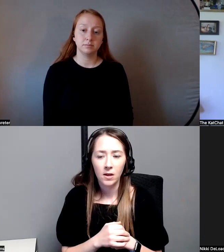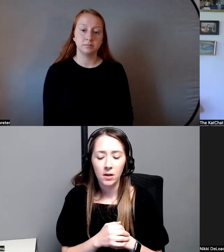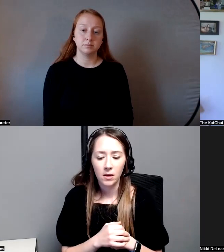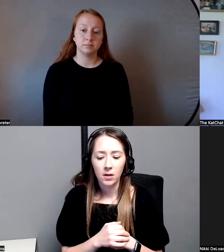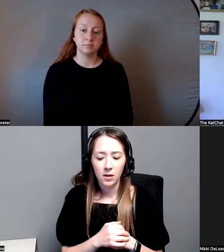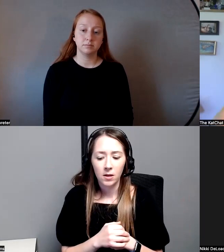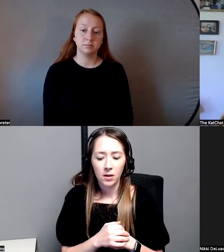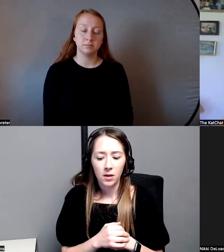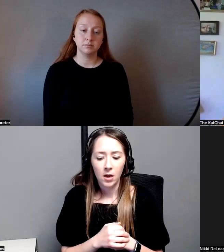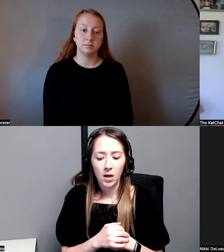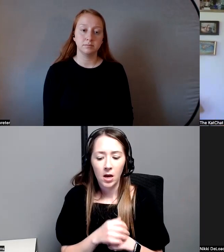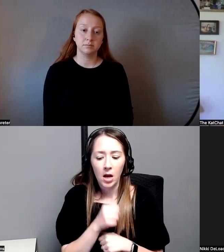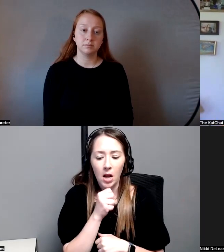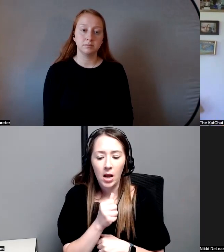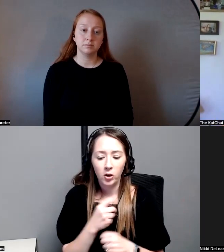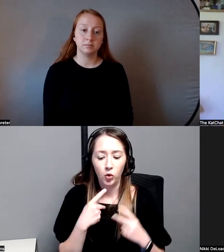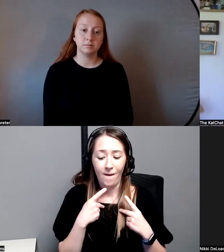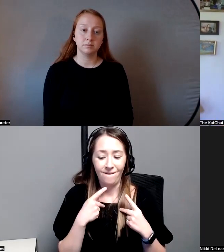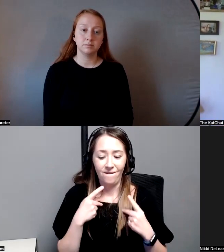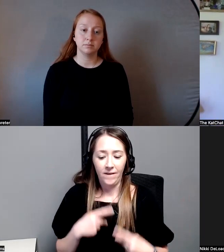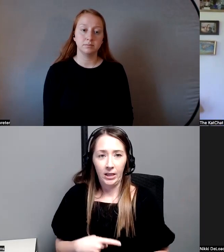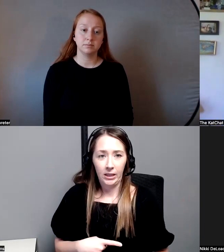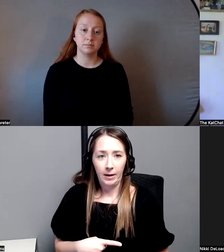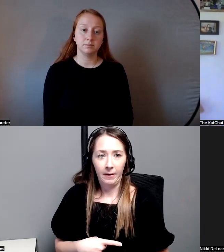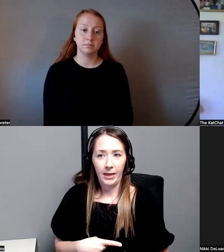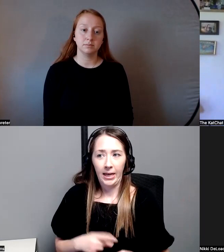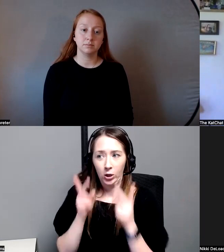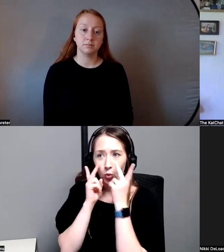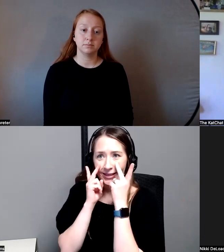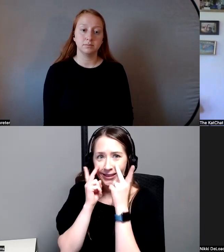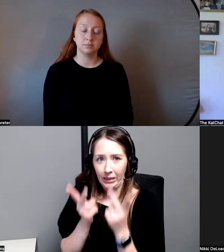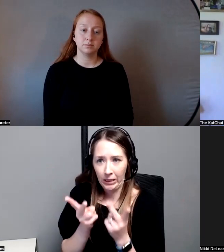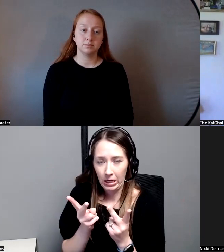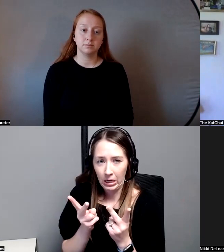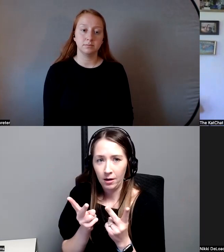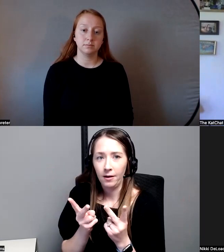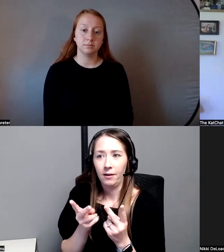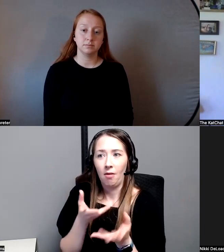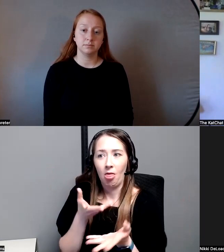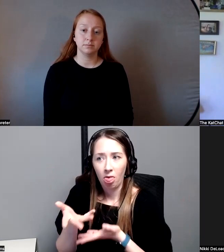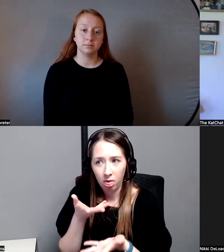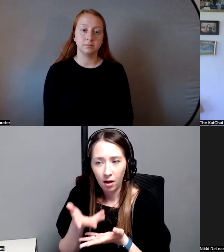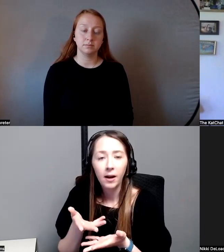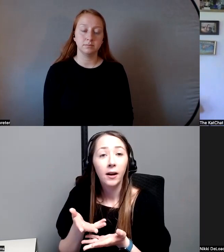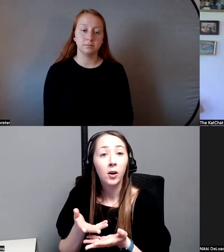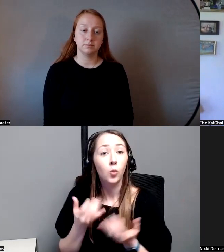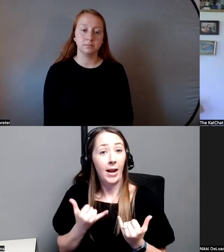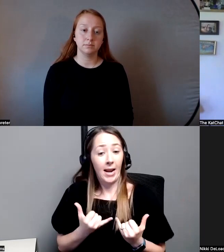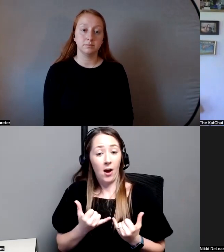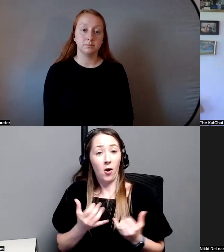not to physically have them with you. Like I'm here on the farm, on my family's